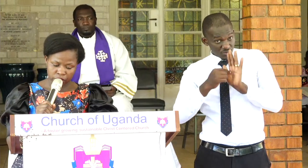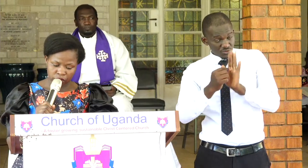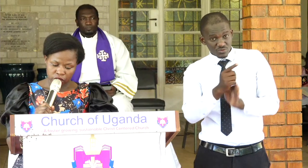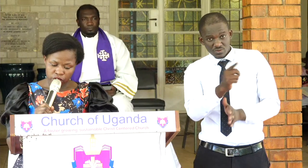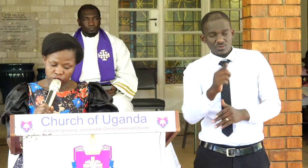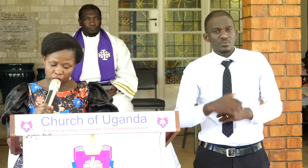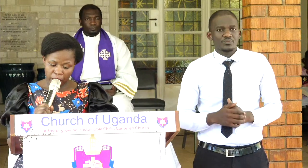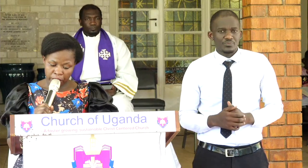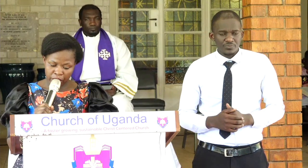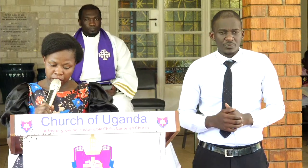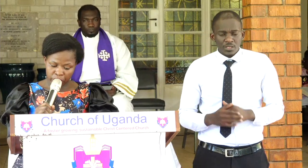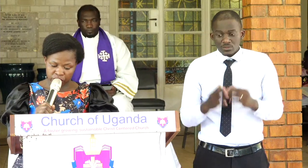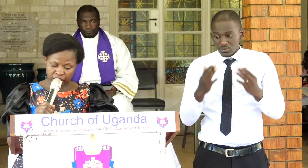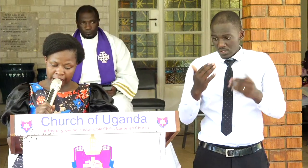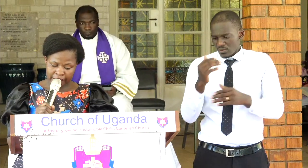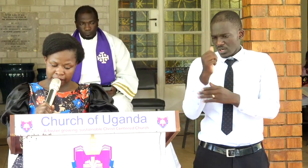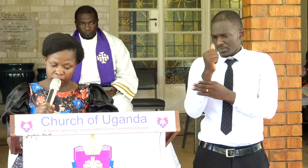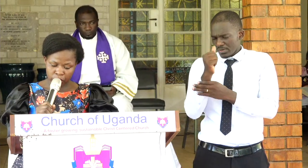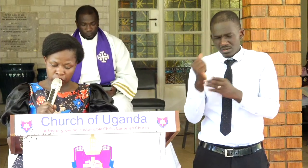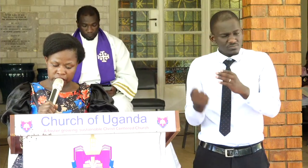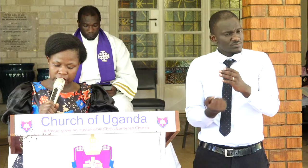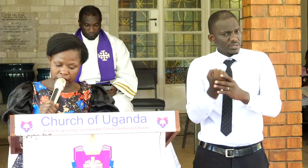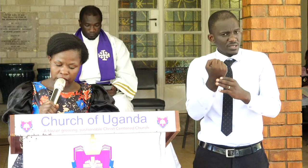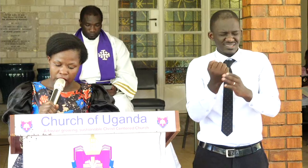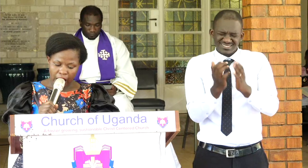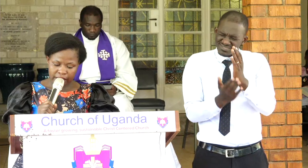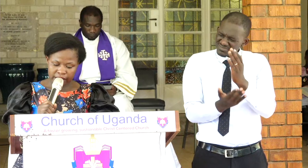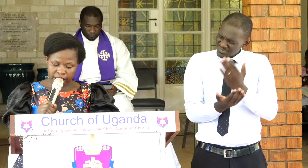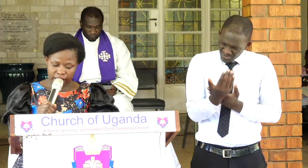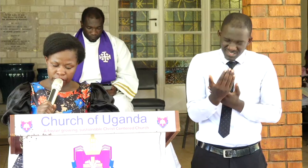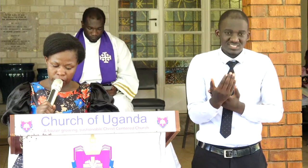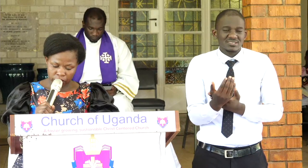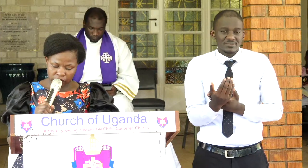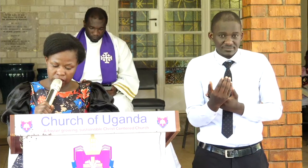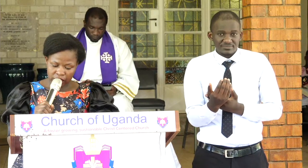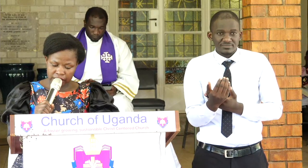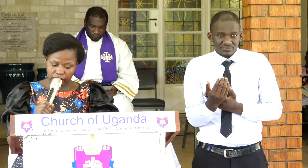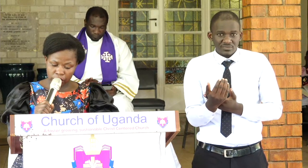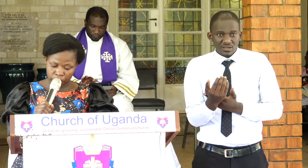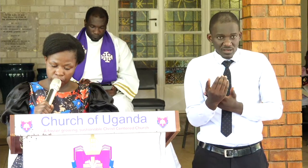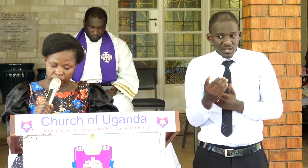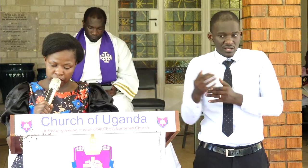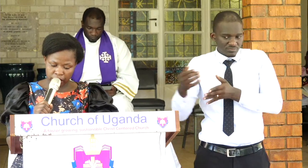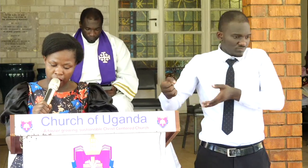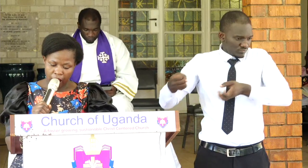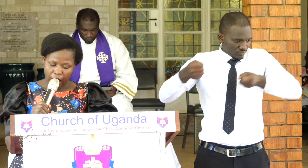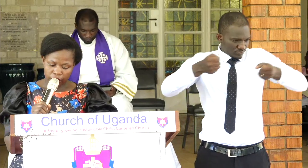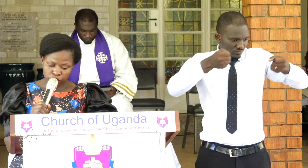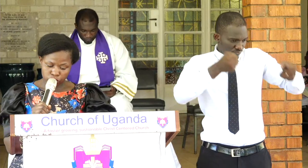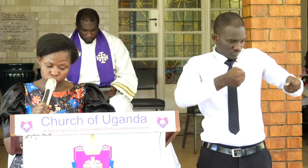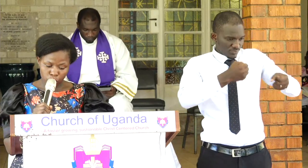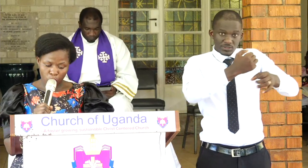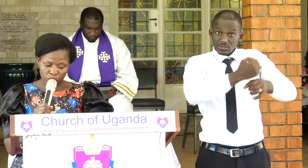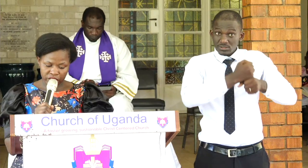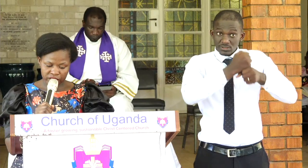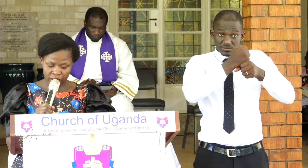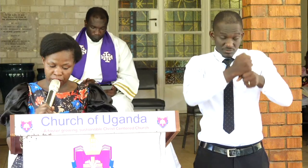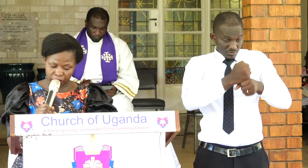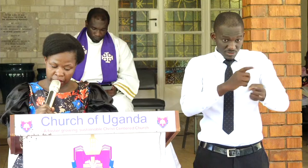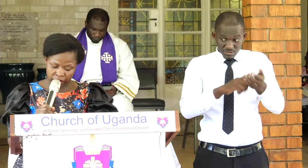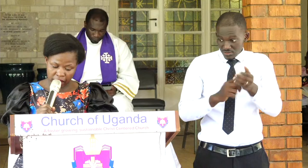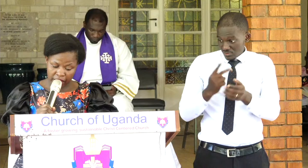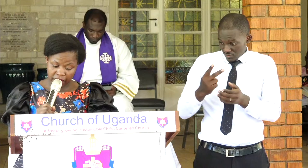you. So Abraham rose early in the morning and saddled his donkey and took two of